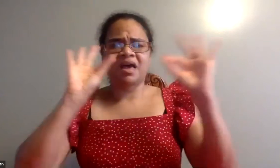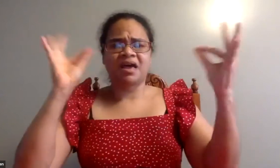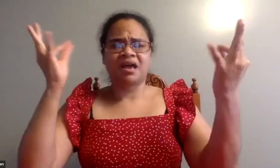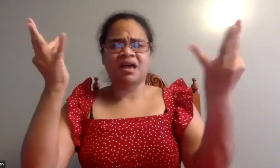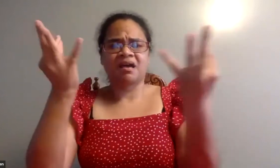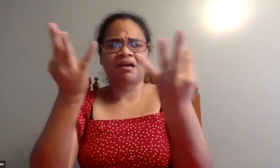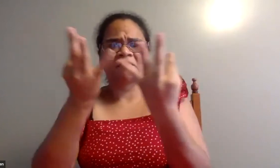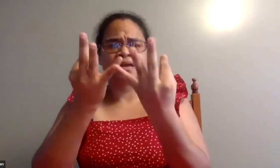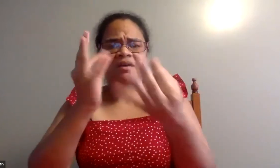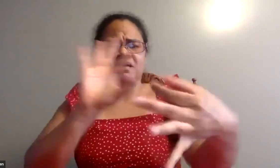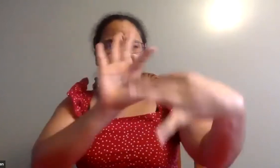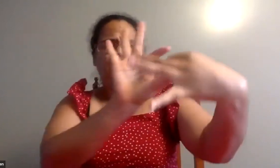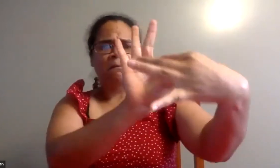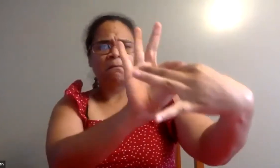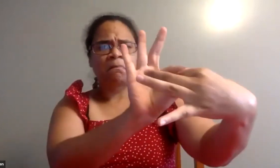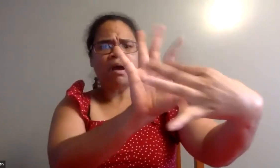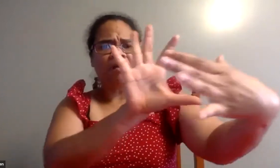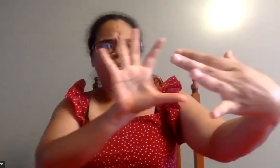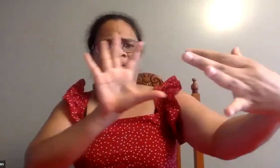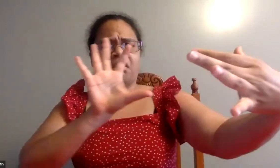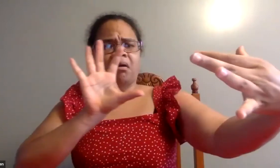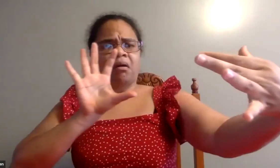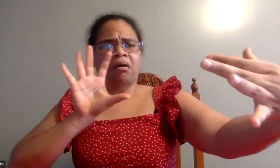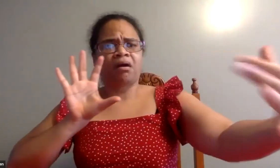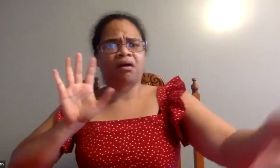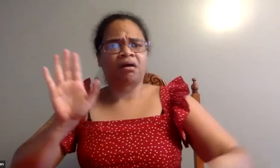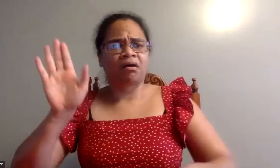to where we lost our family.